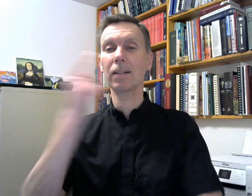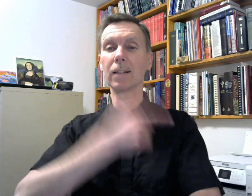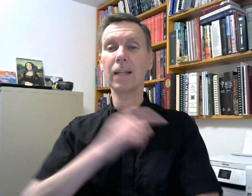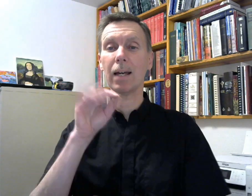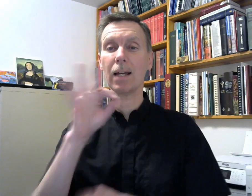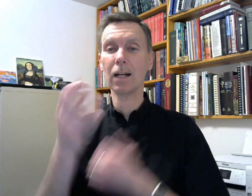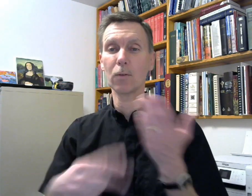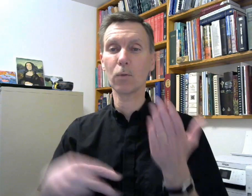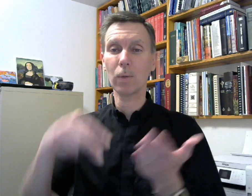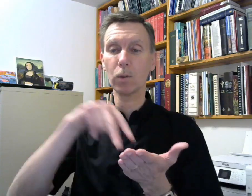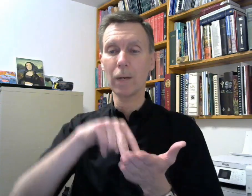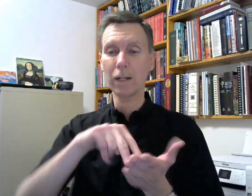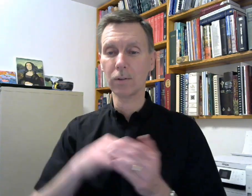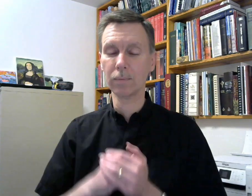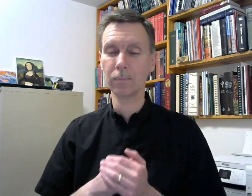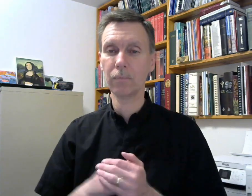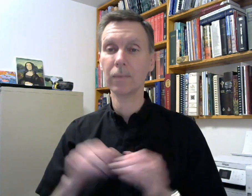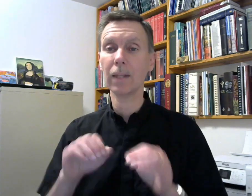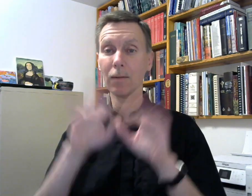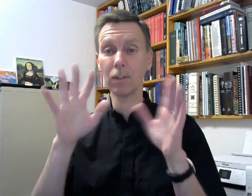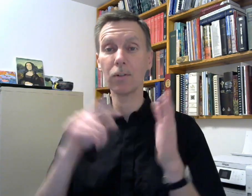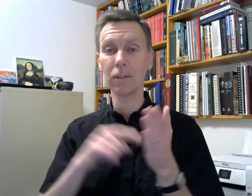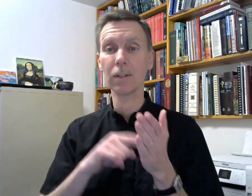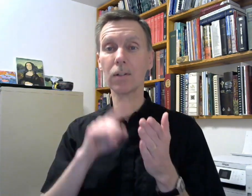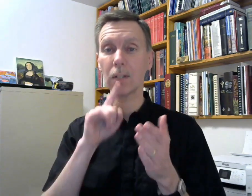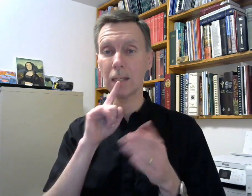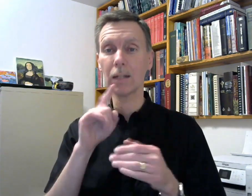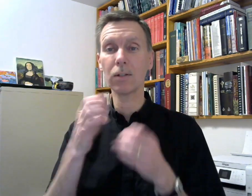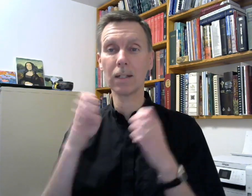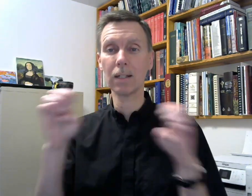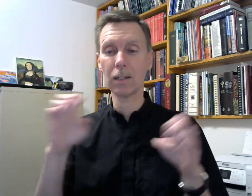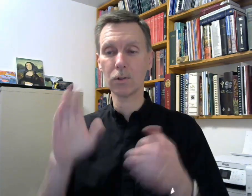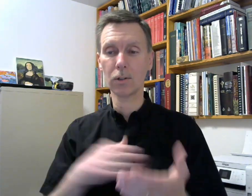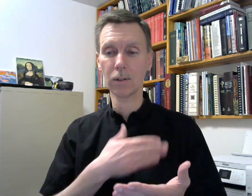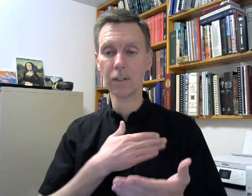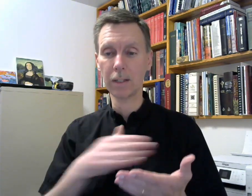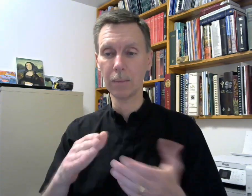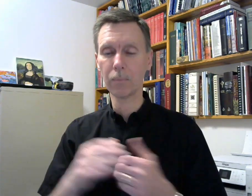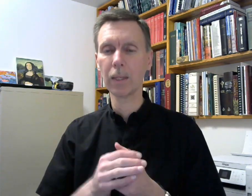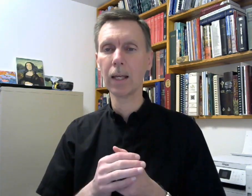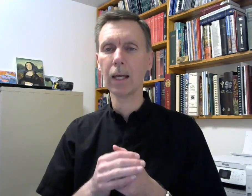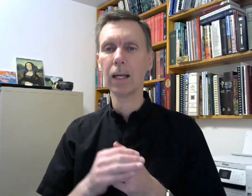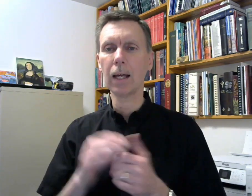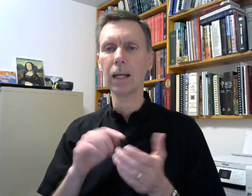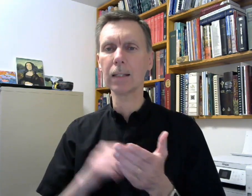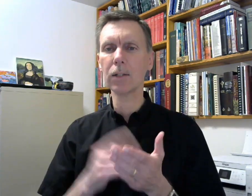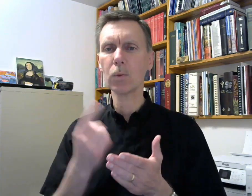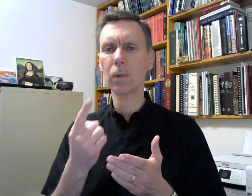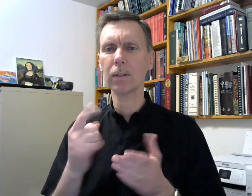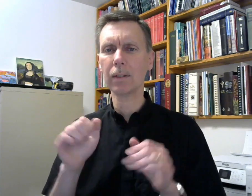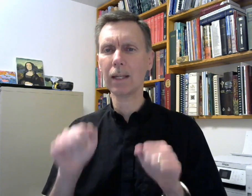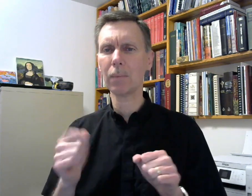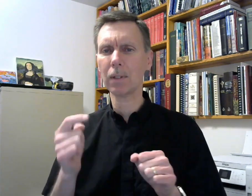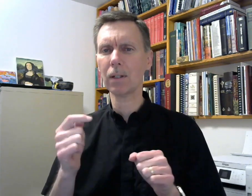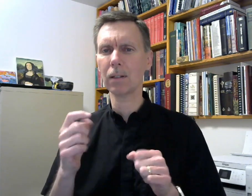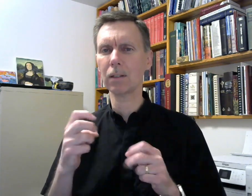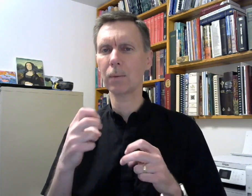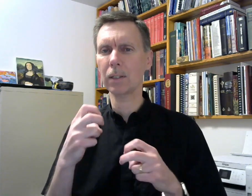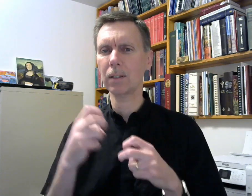The day of resurrection. Obviously, this is an Easter hymn, and this one can be a little bit tough.